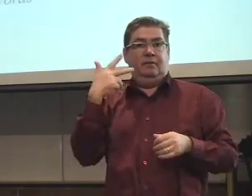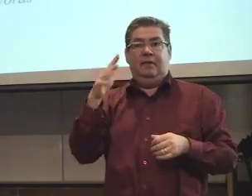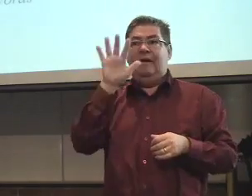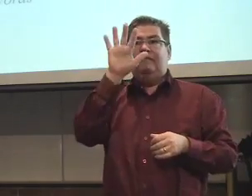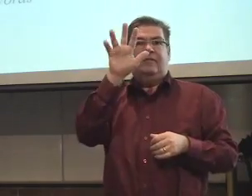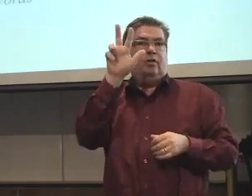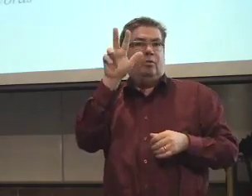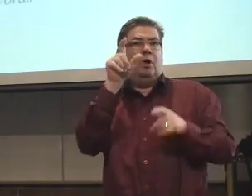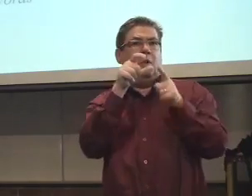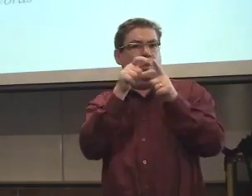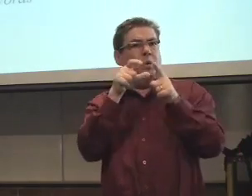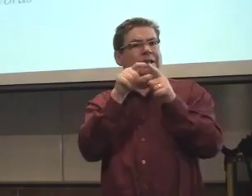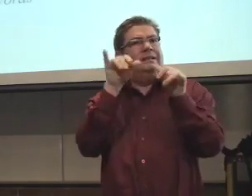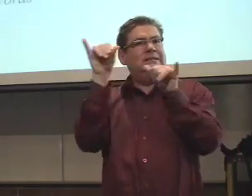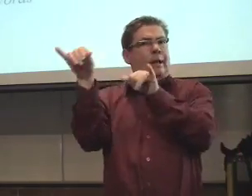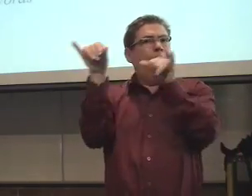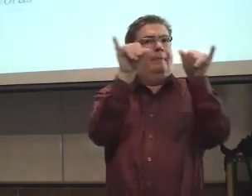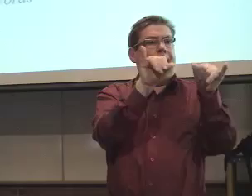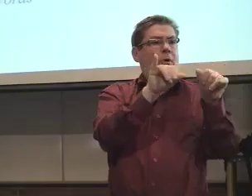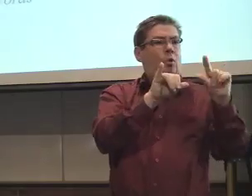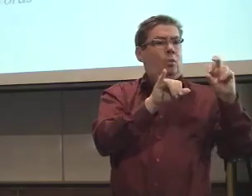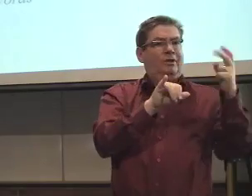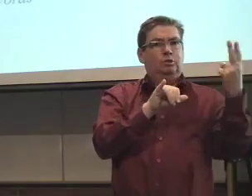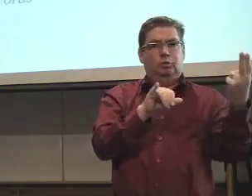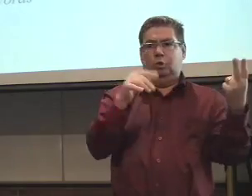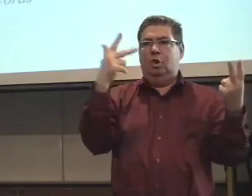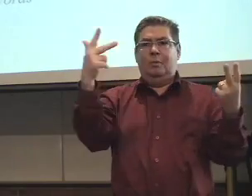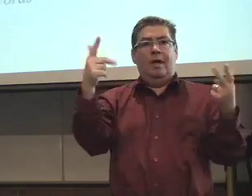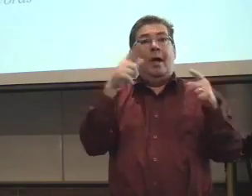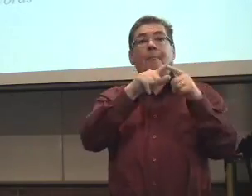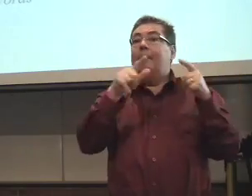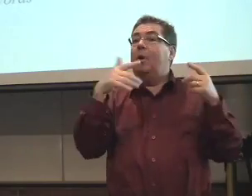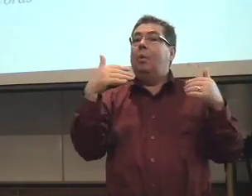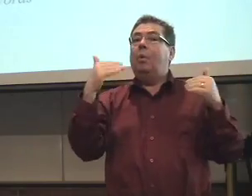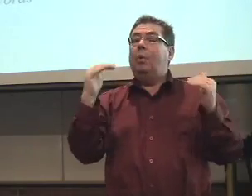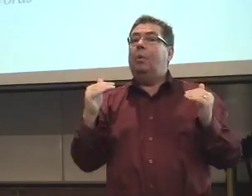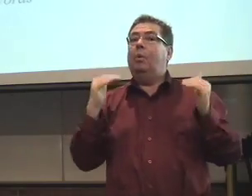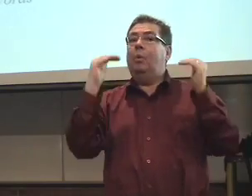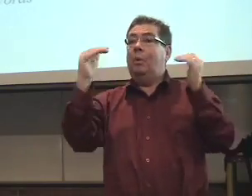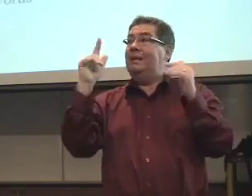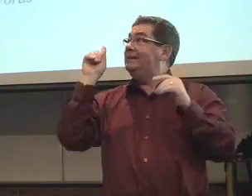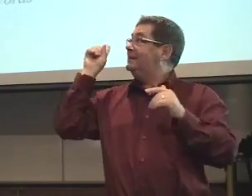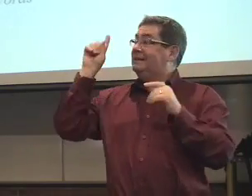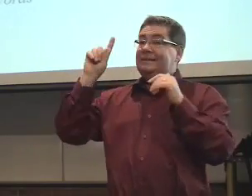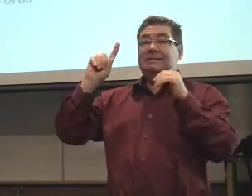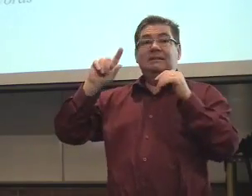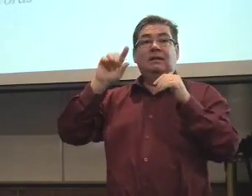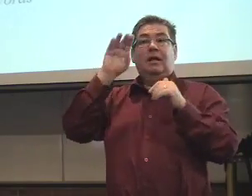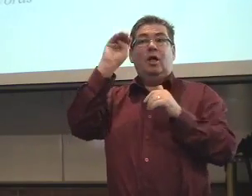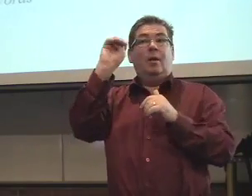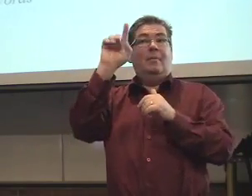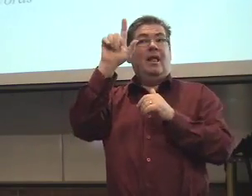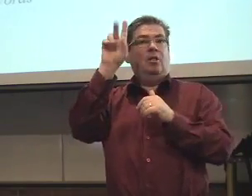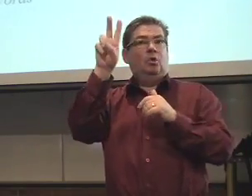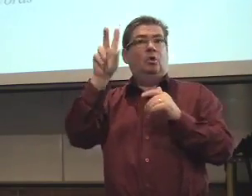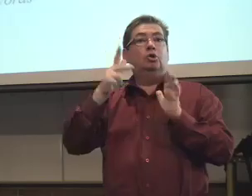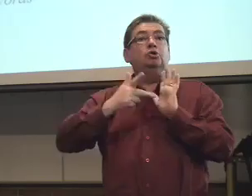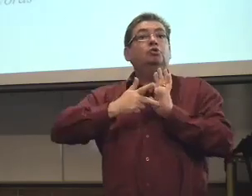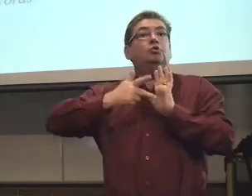53 words, same number of words, but the defining factor here is that sentence length has now gone almost triple that